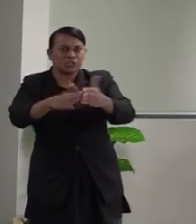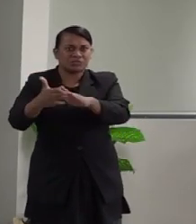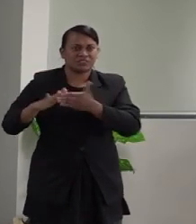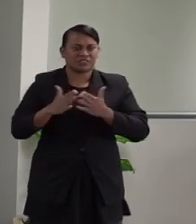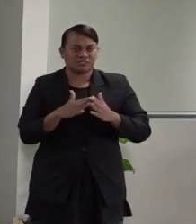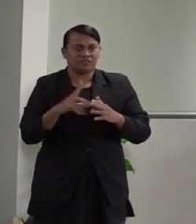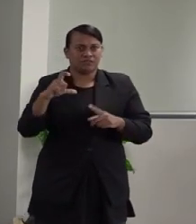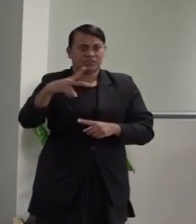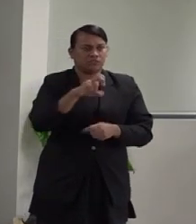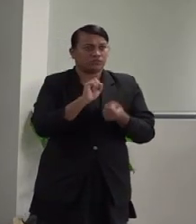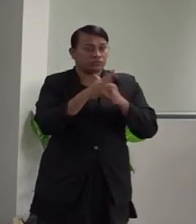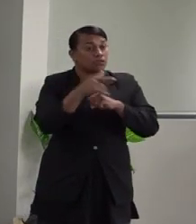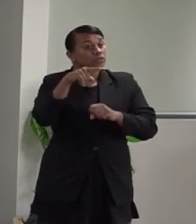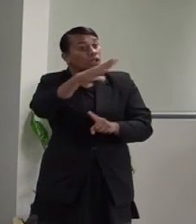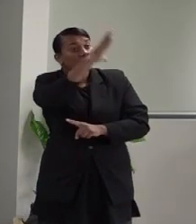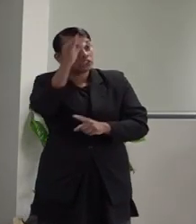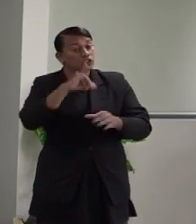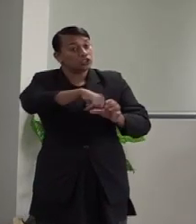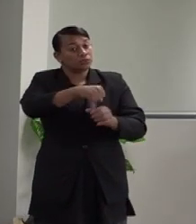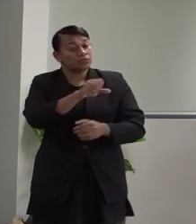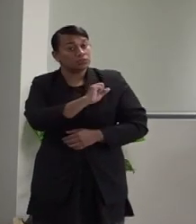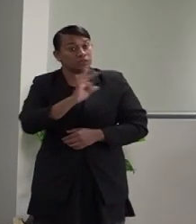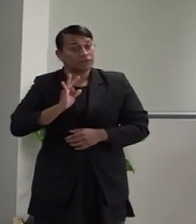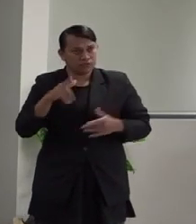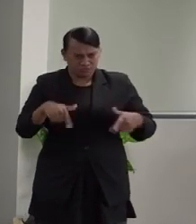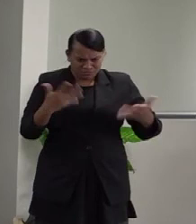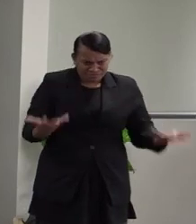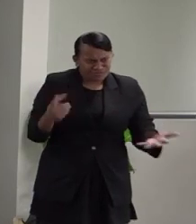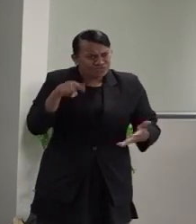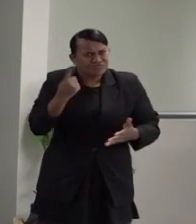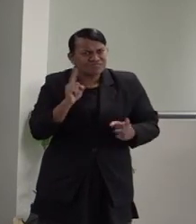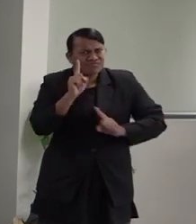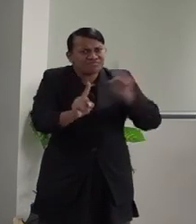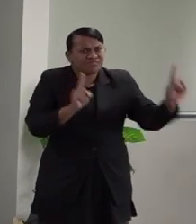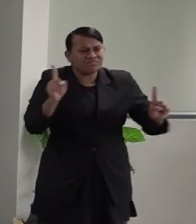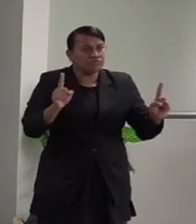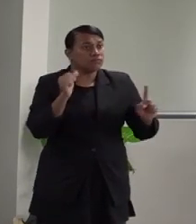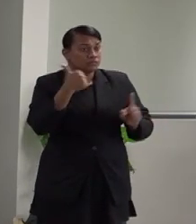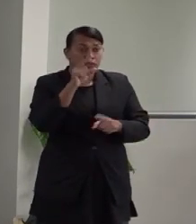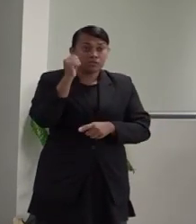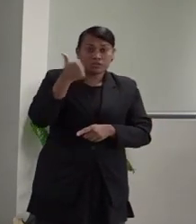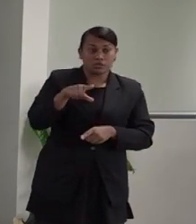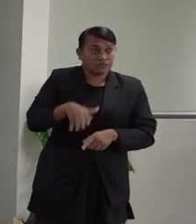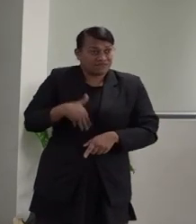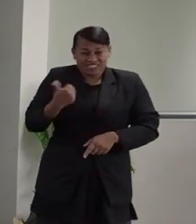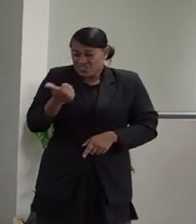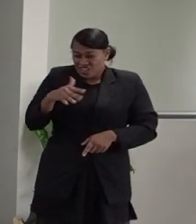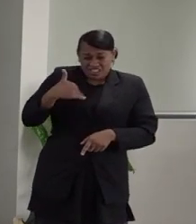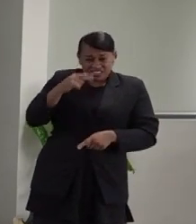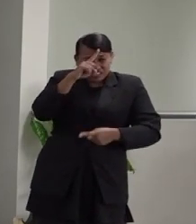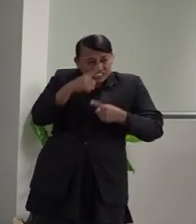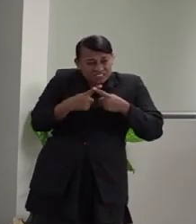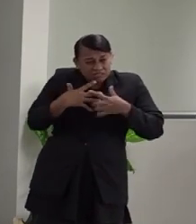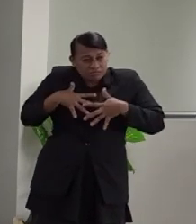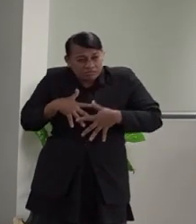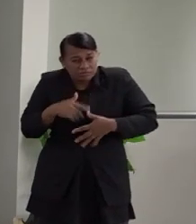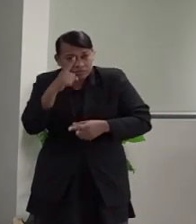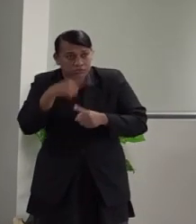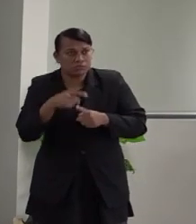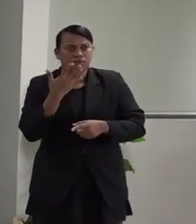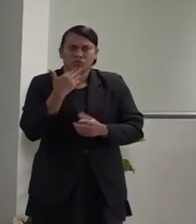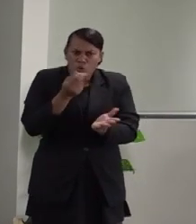about where you've been, who you have seen, and if you're unwell, tell them exactly when you started feeling